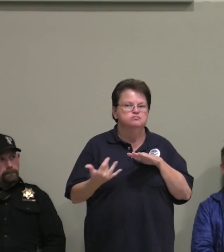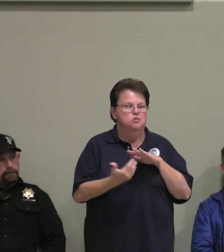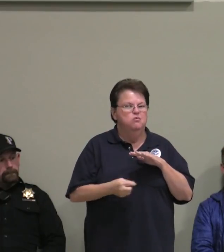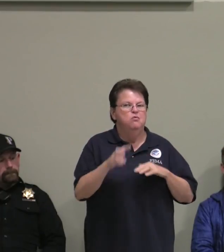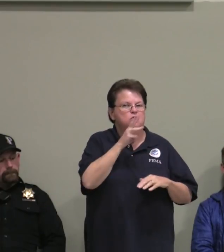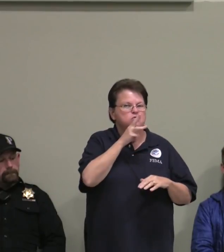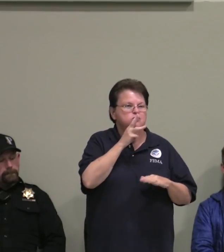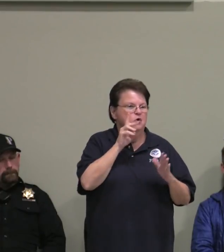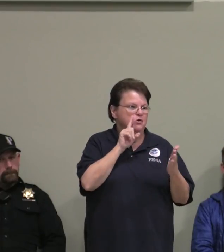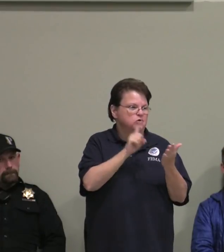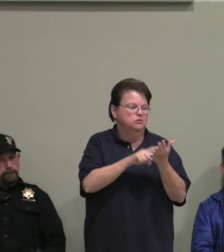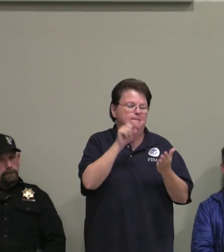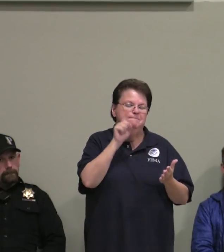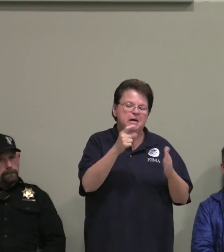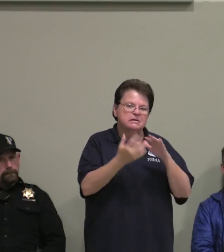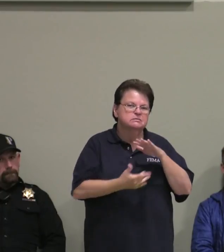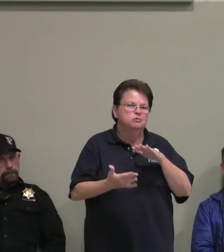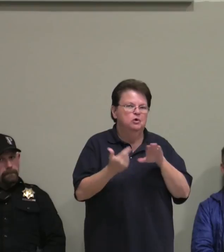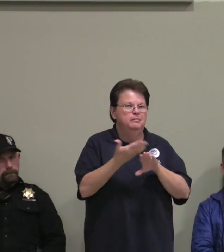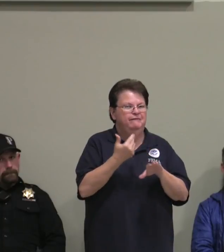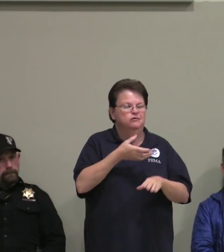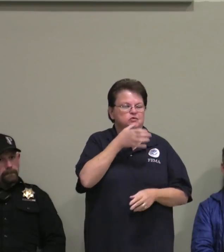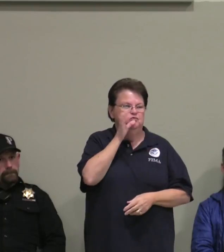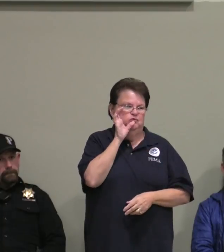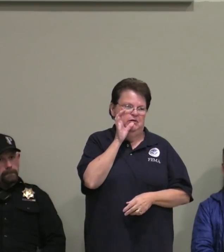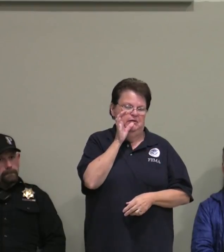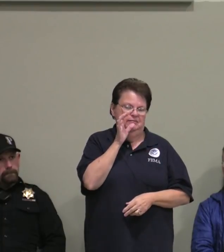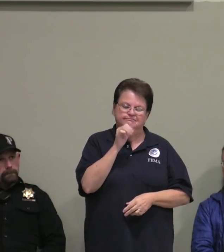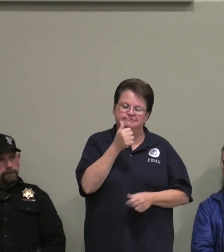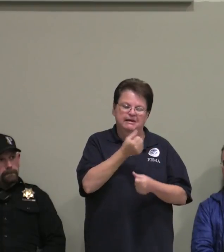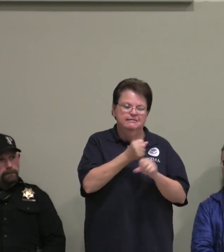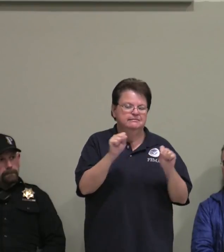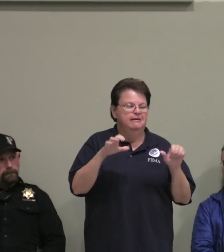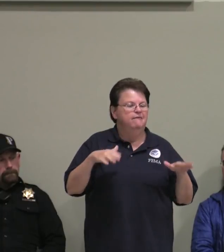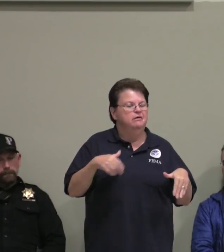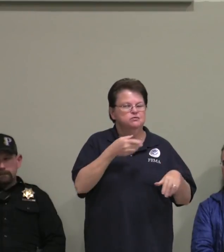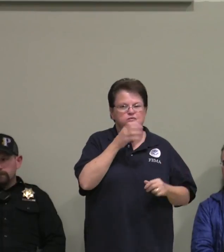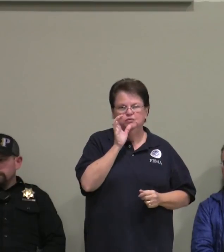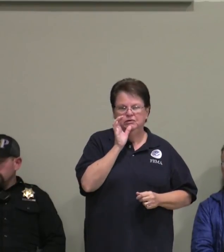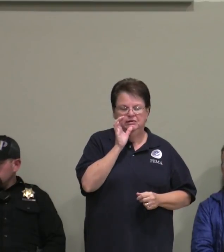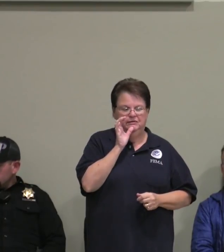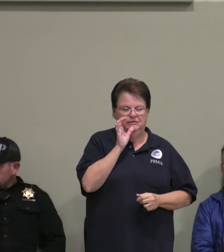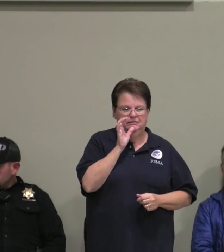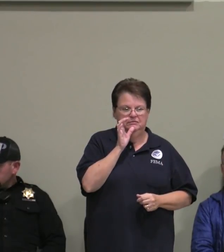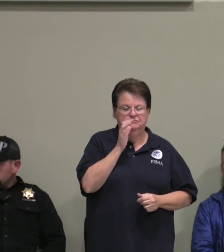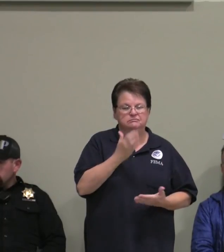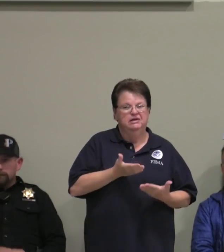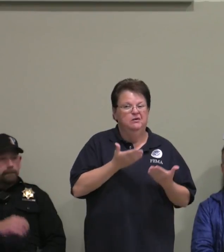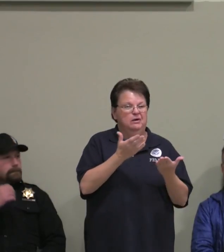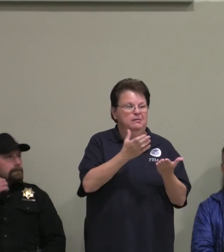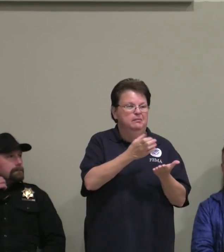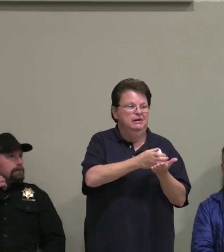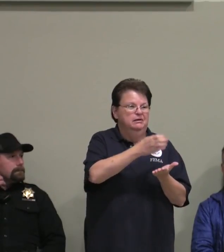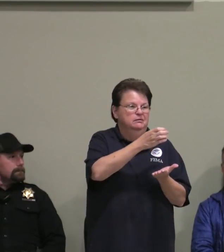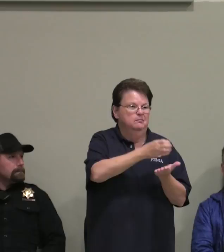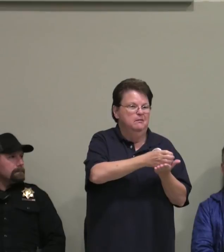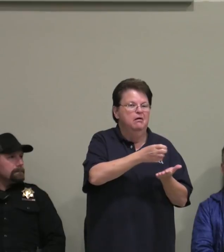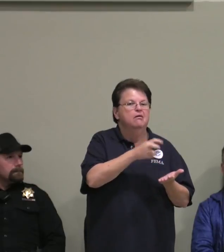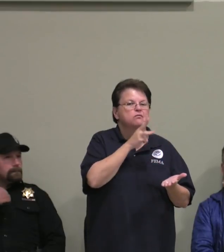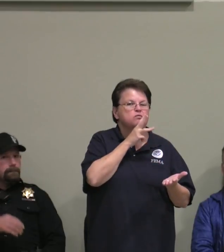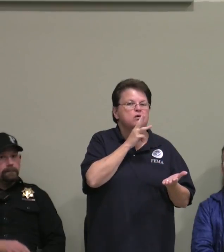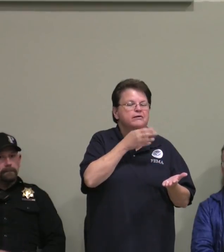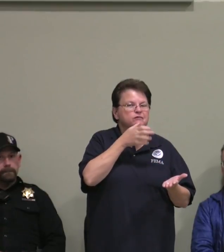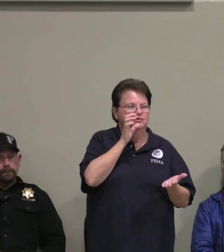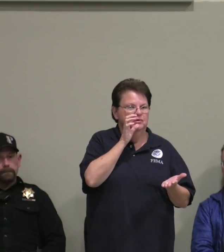and you must boil your water before it is safe to drink. I recommend bottled water for any type of drinking water,